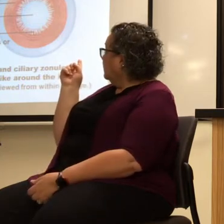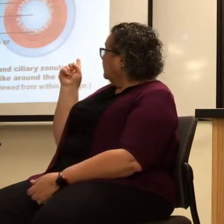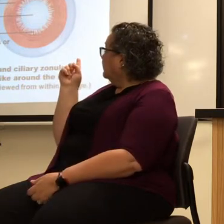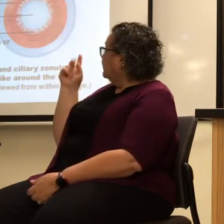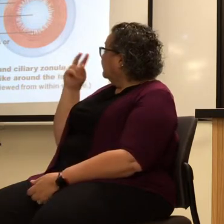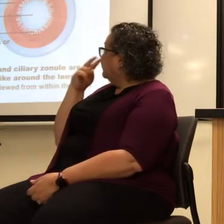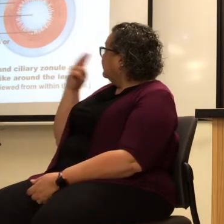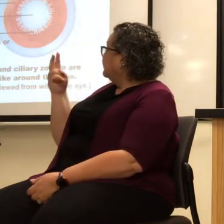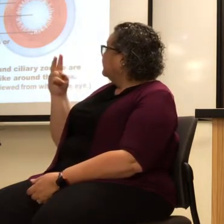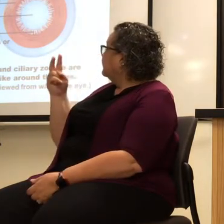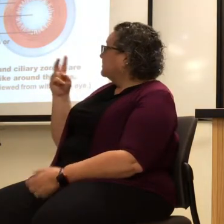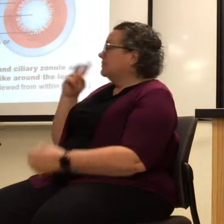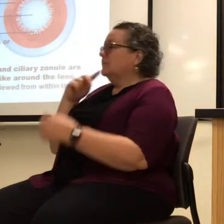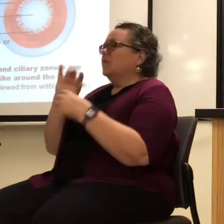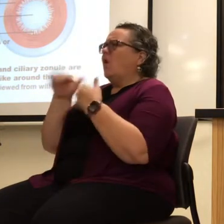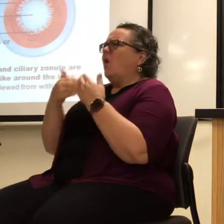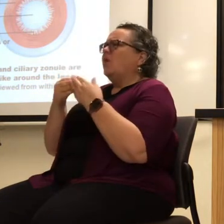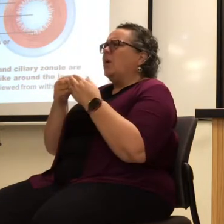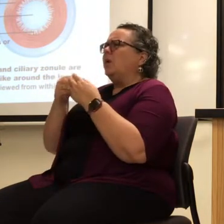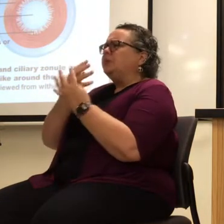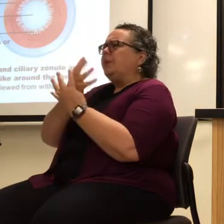suspensory ligaments